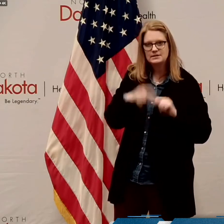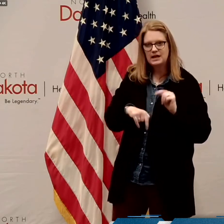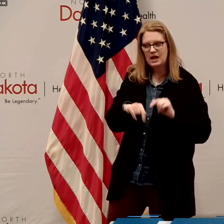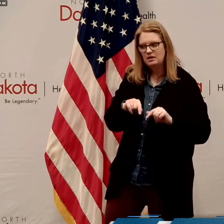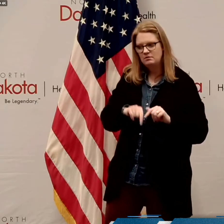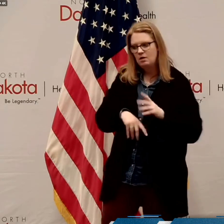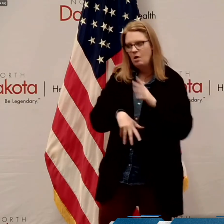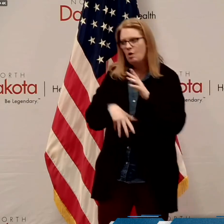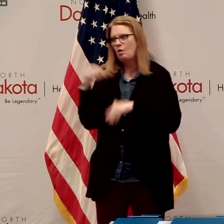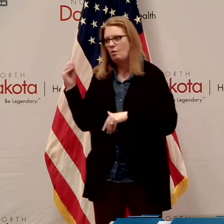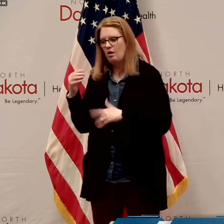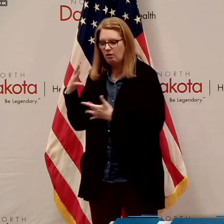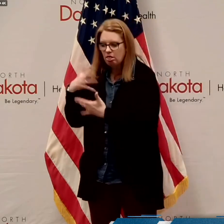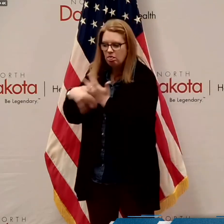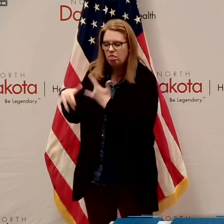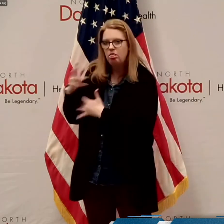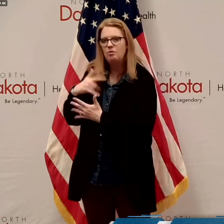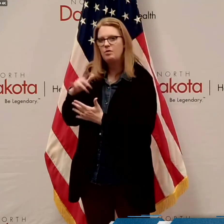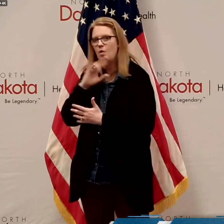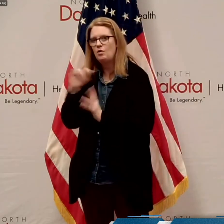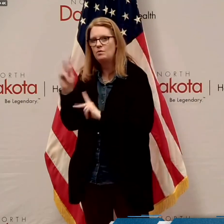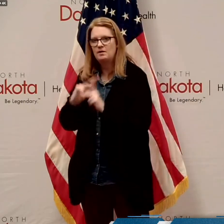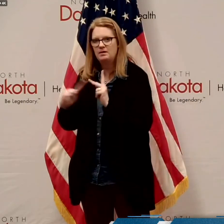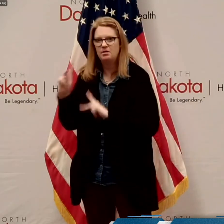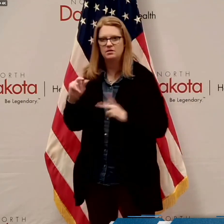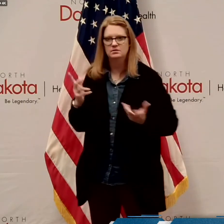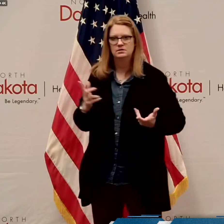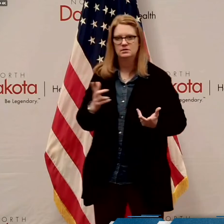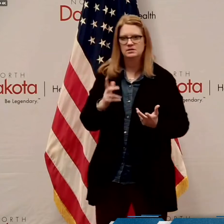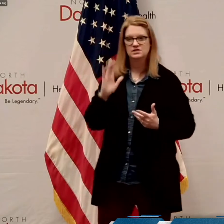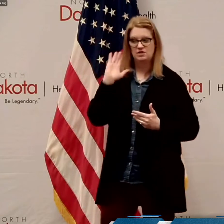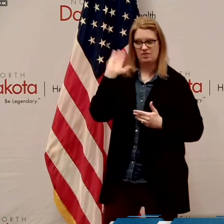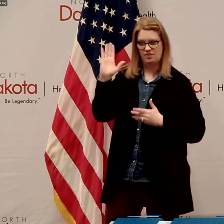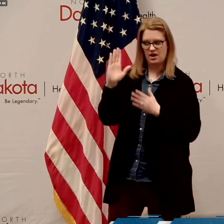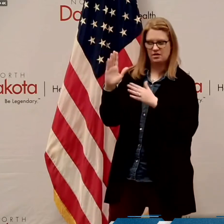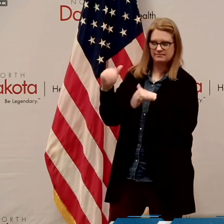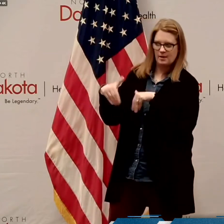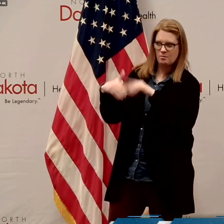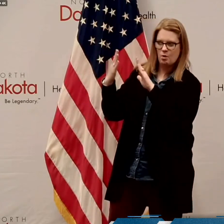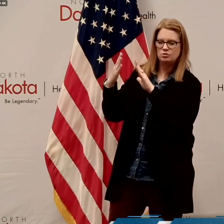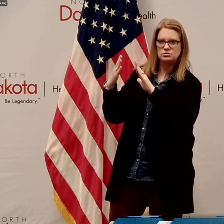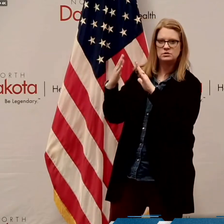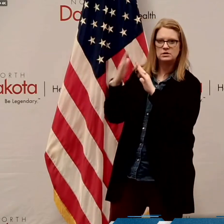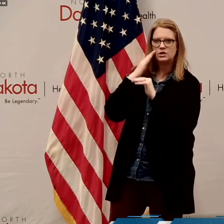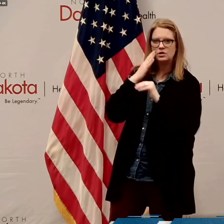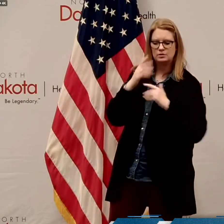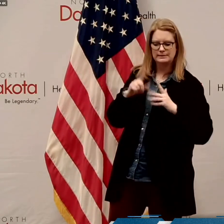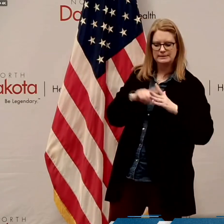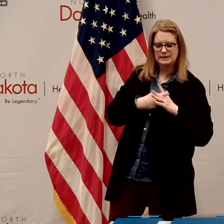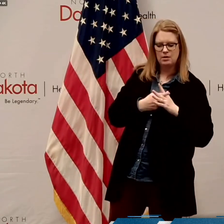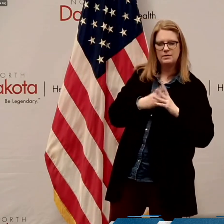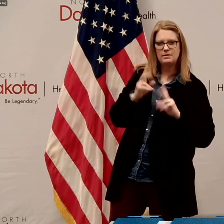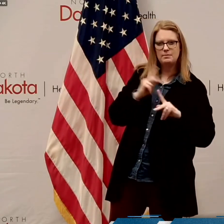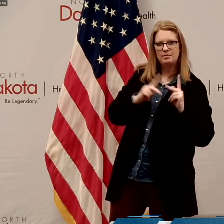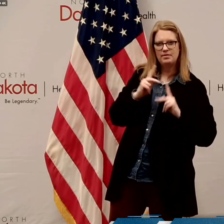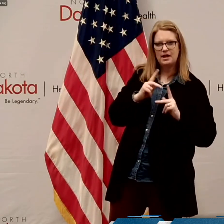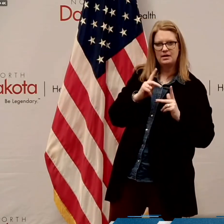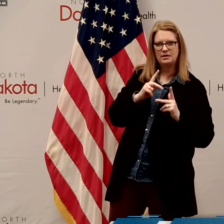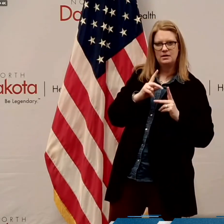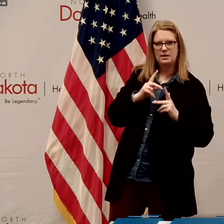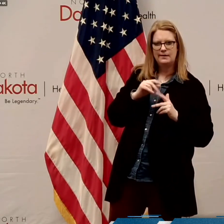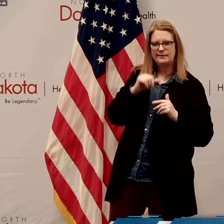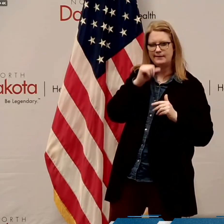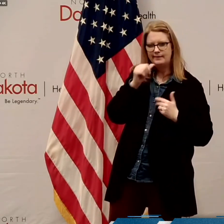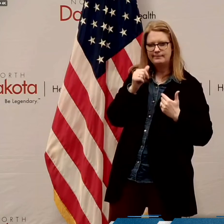with vulnerable adults. So their part of their phased approach was start with the youngest, who are the least vulnerable. So there's a lot of ideas about how